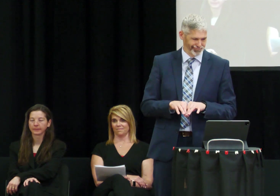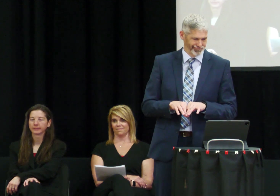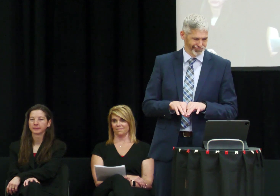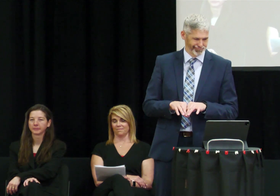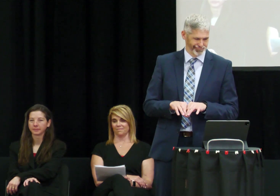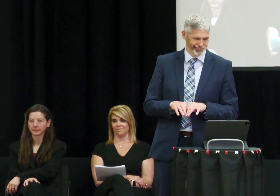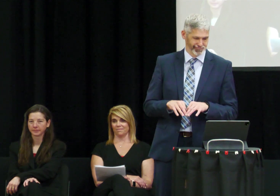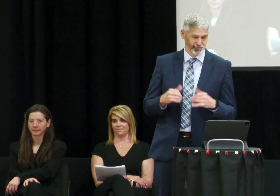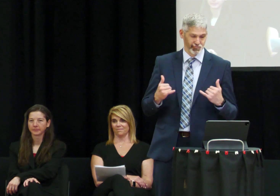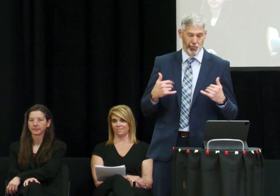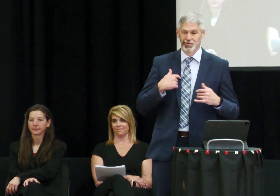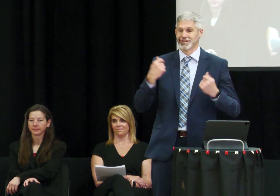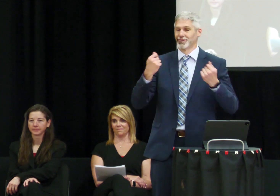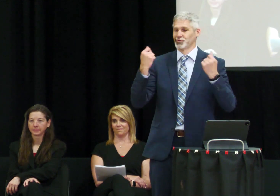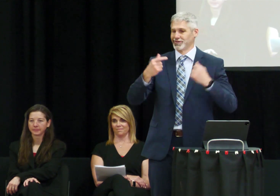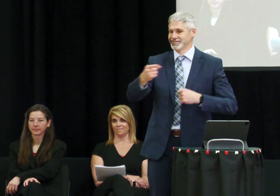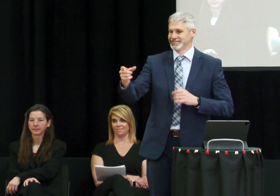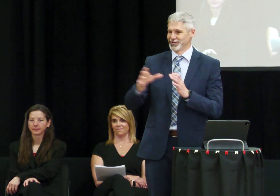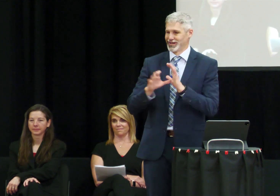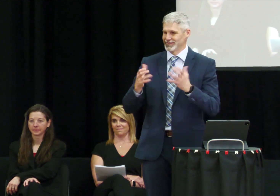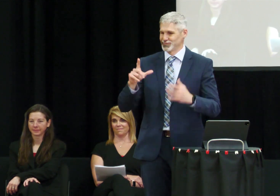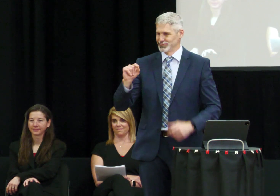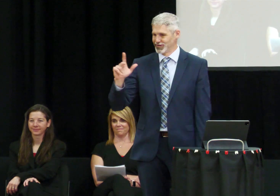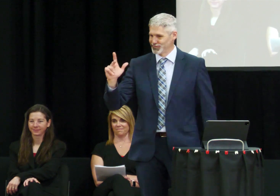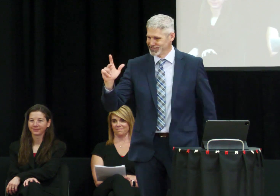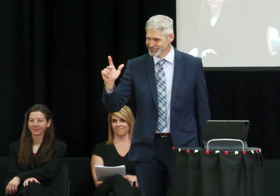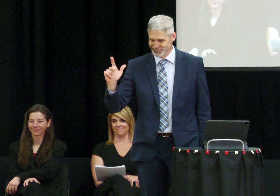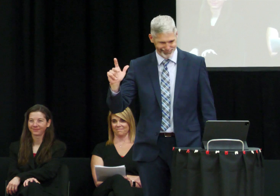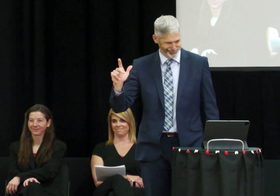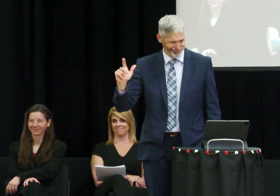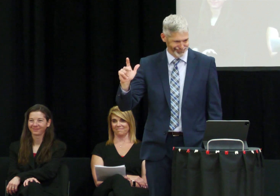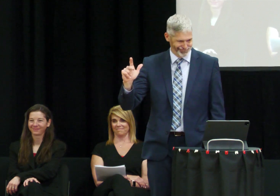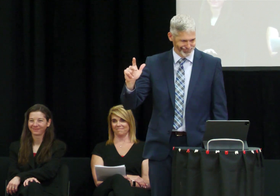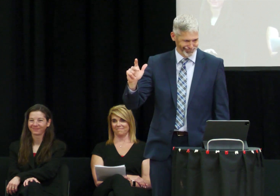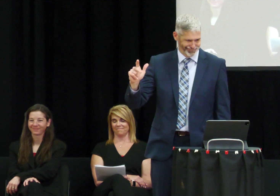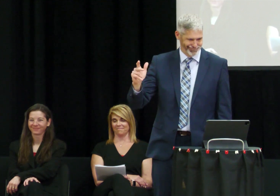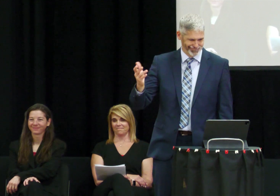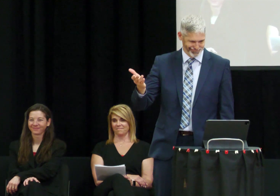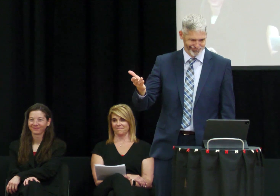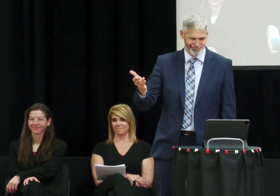Today matters. Today we are celebrating the senior class of 2023.